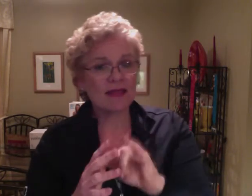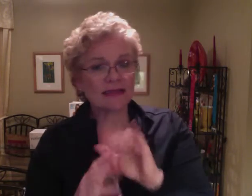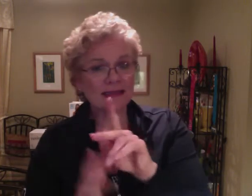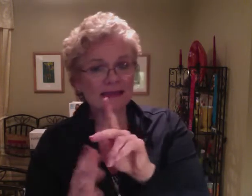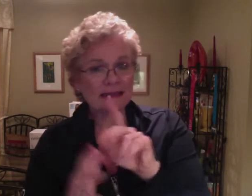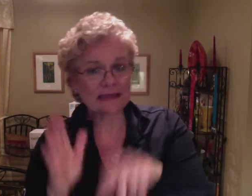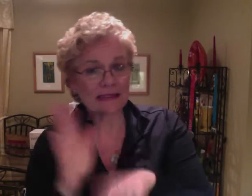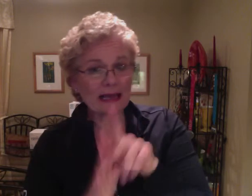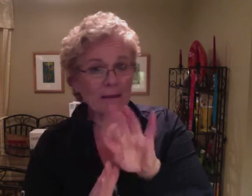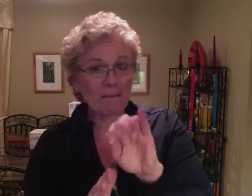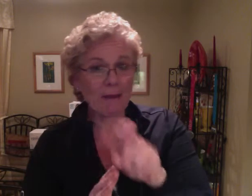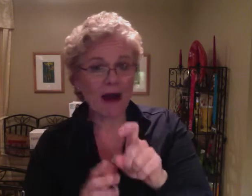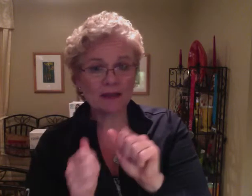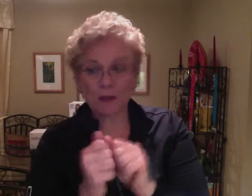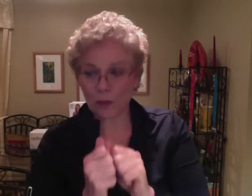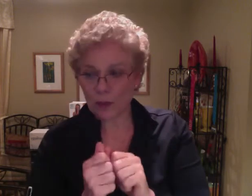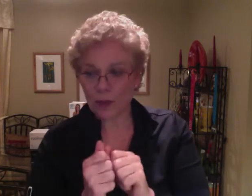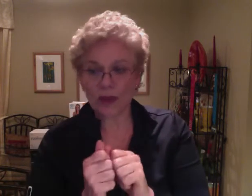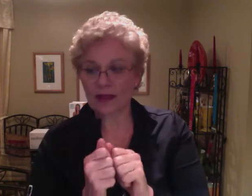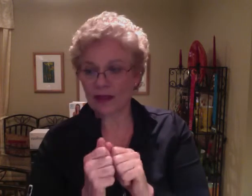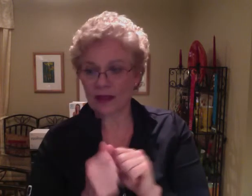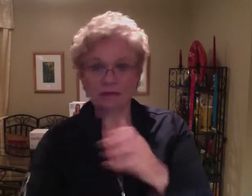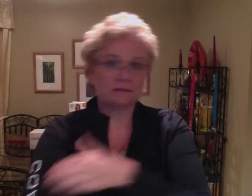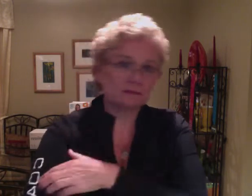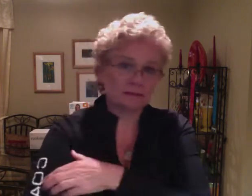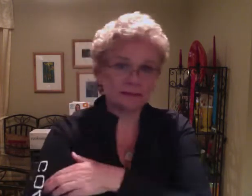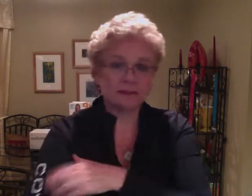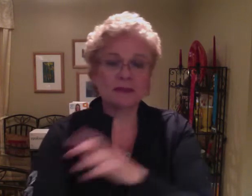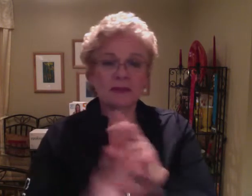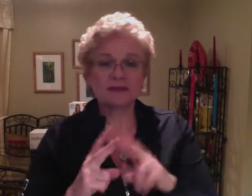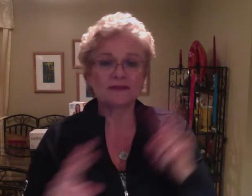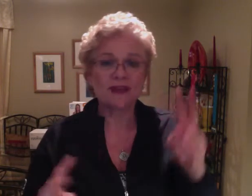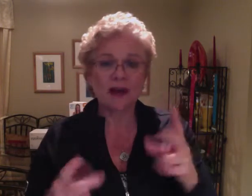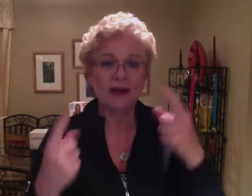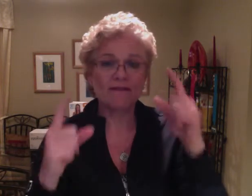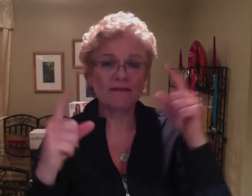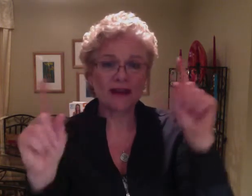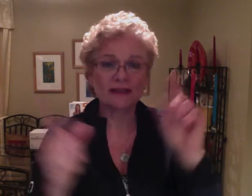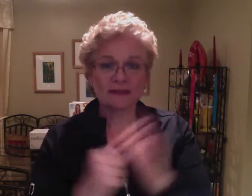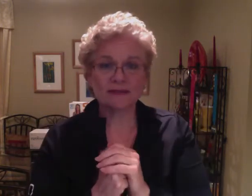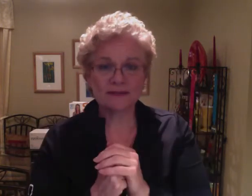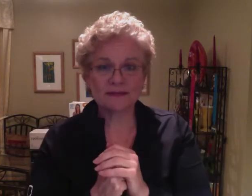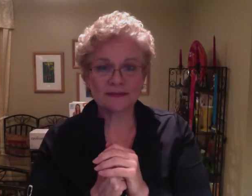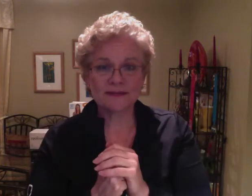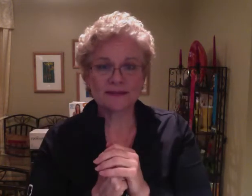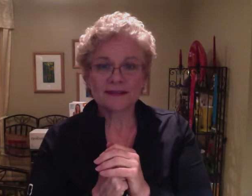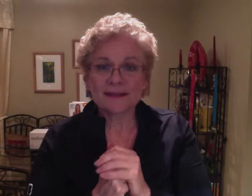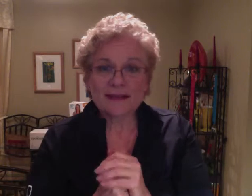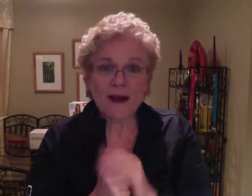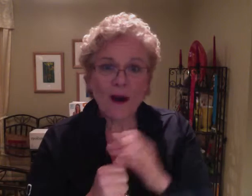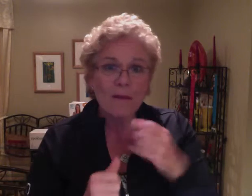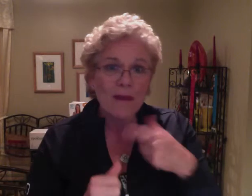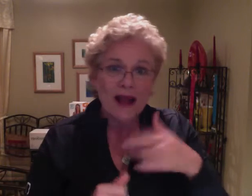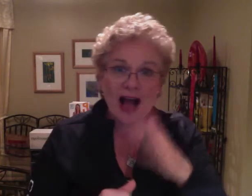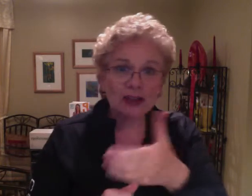like with rage, but it's highly effective. And so they're like, oh my gosh, to drink your vegetables and people are losing weight from